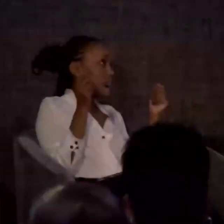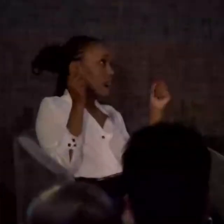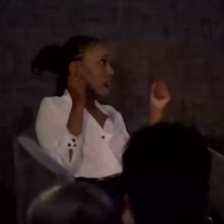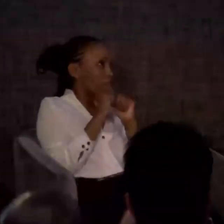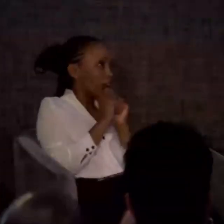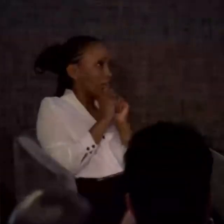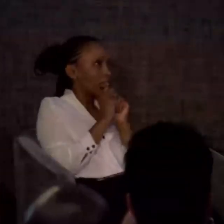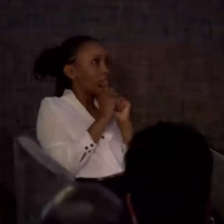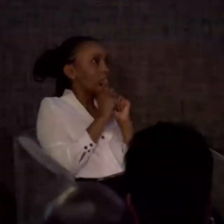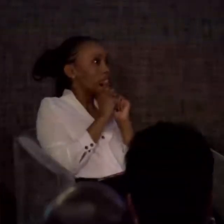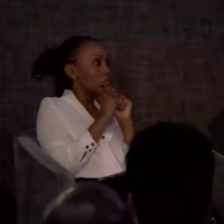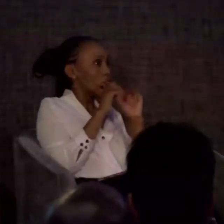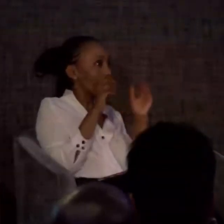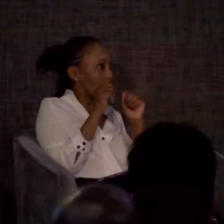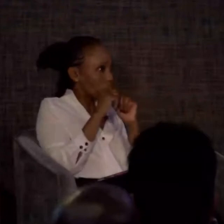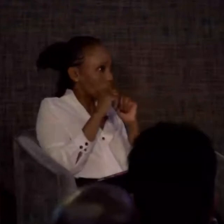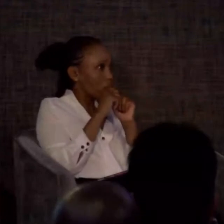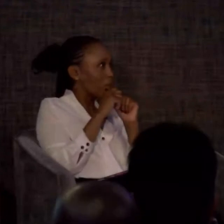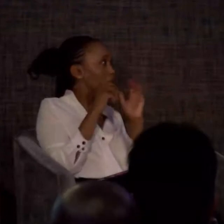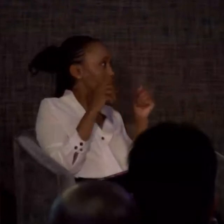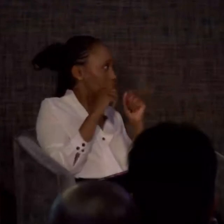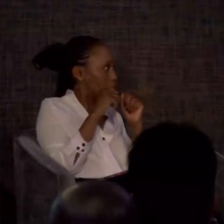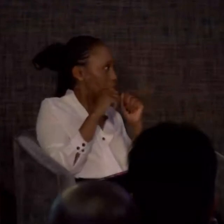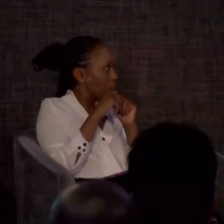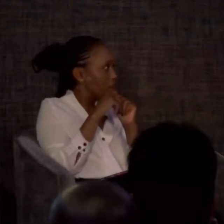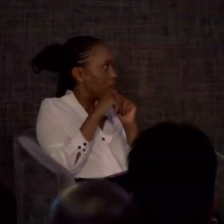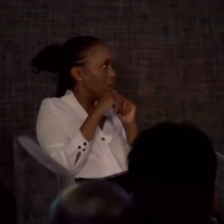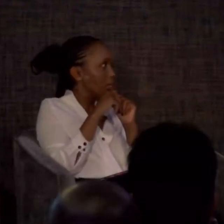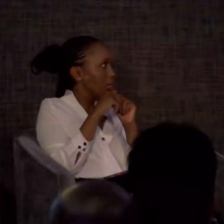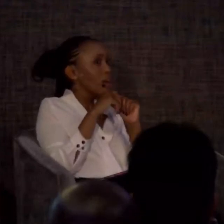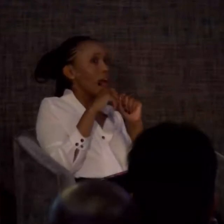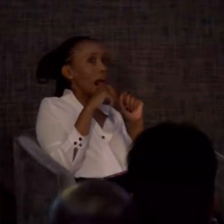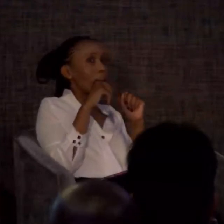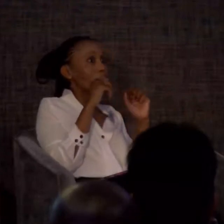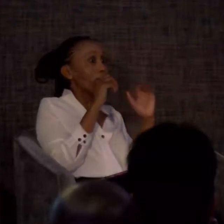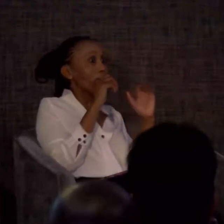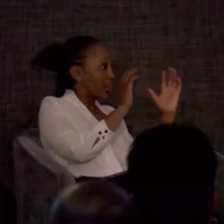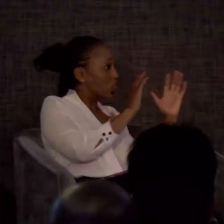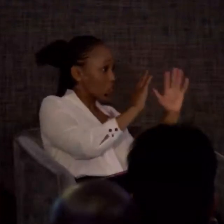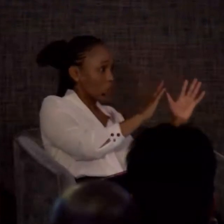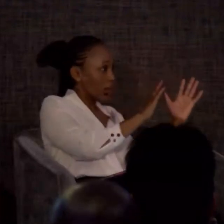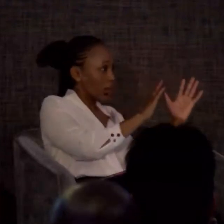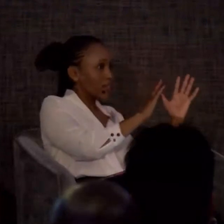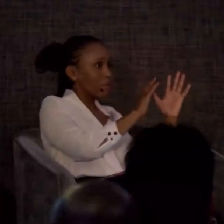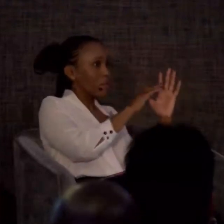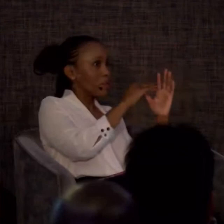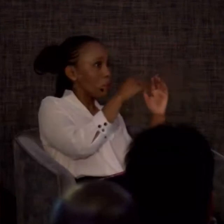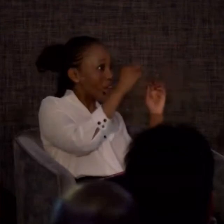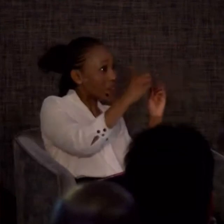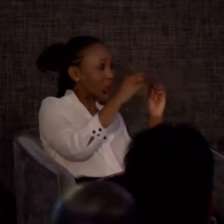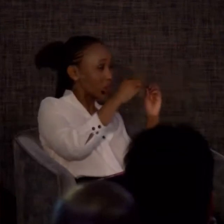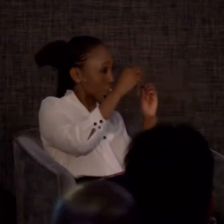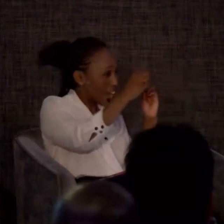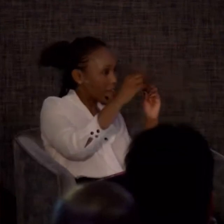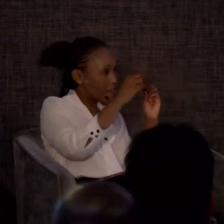Unrest in July is estimated to have cost about 50 billion, right? And that's just one example, one